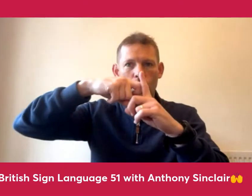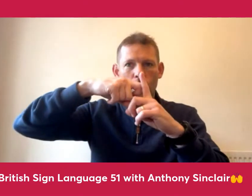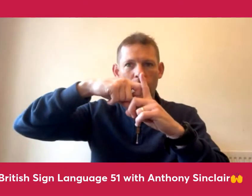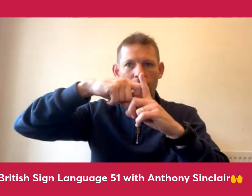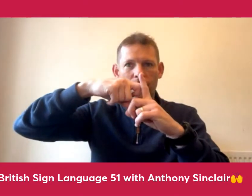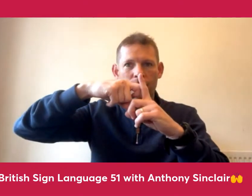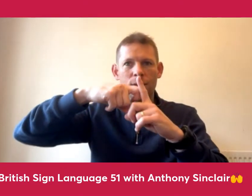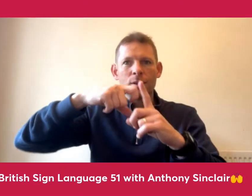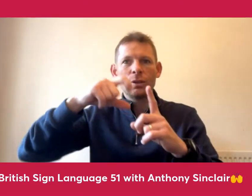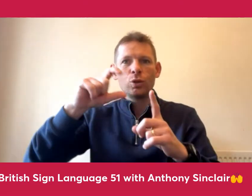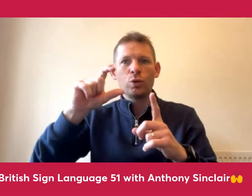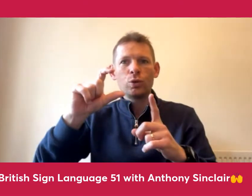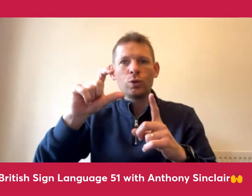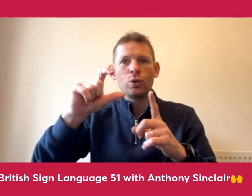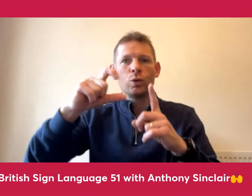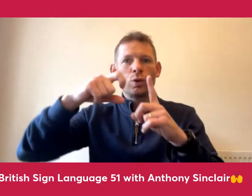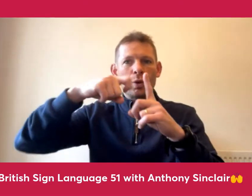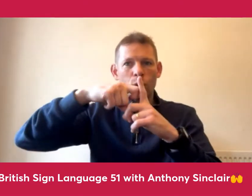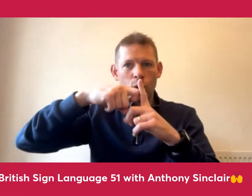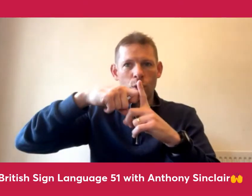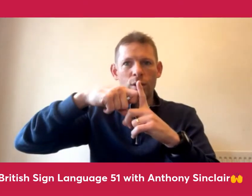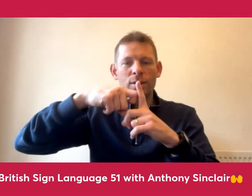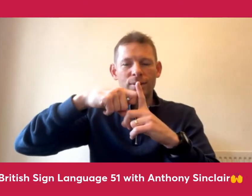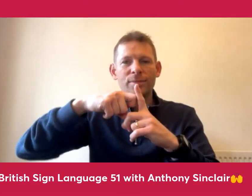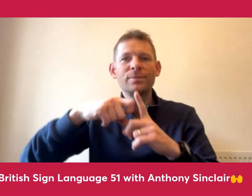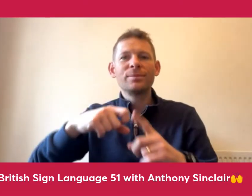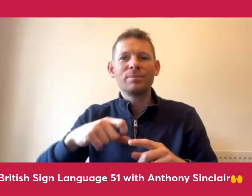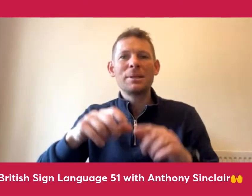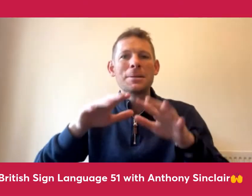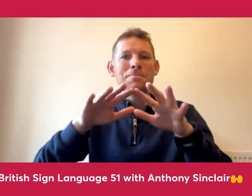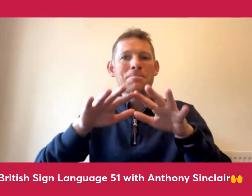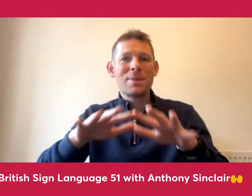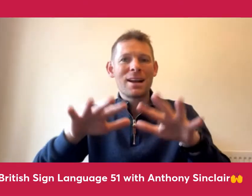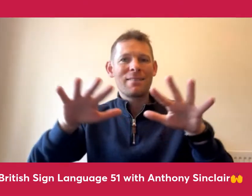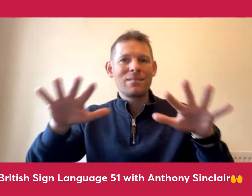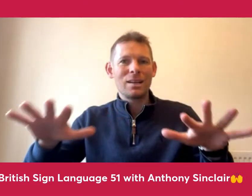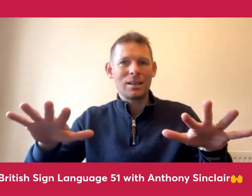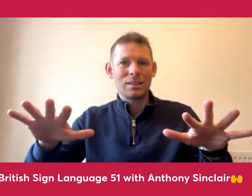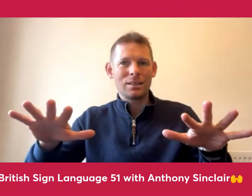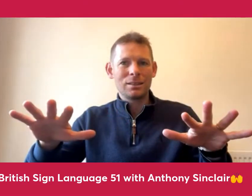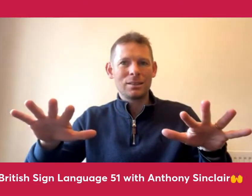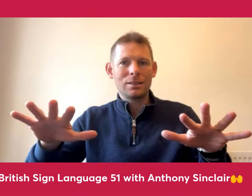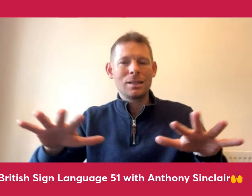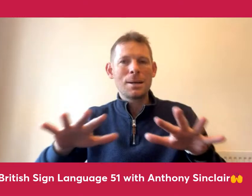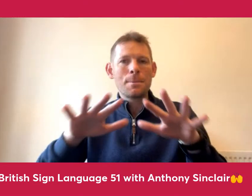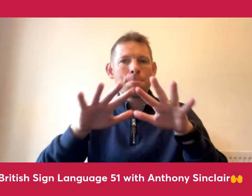or CK in BSL is how we sign Cork. Then